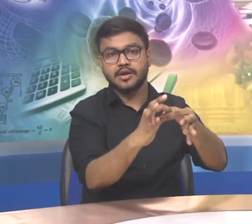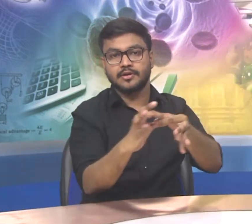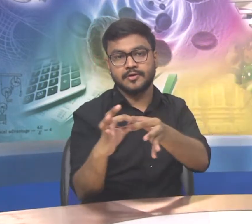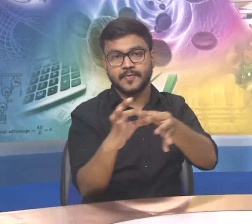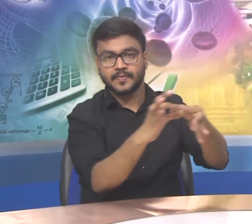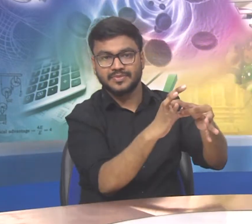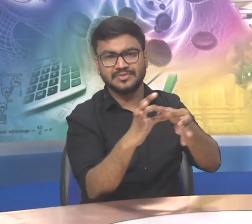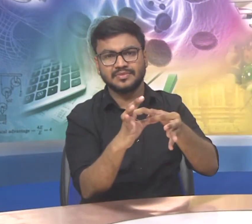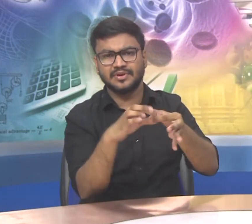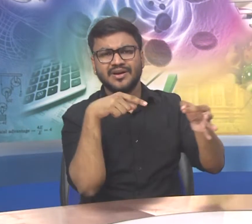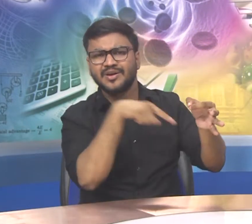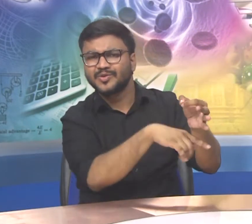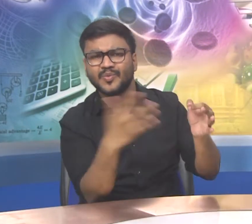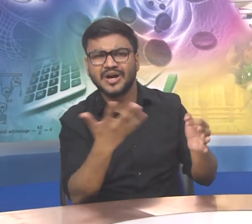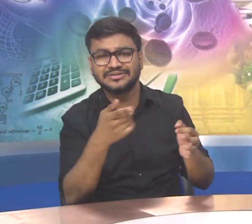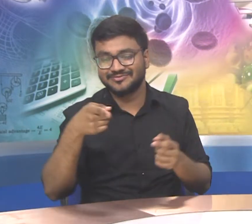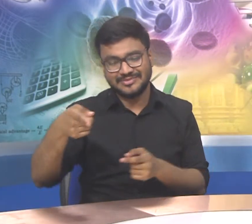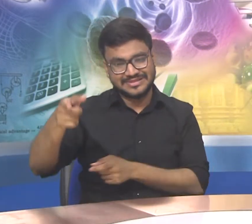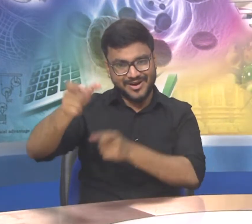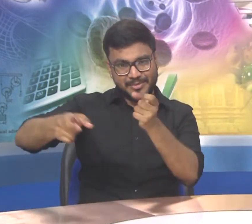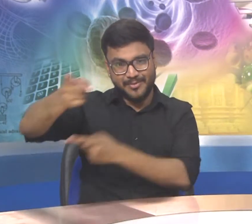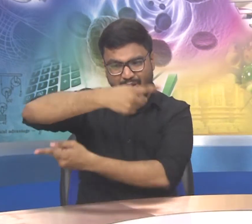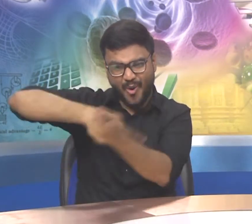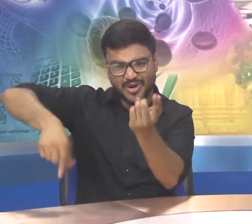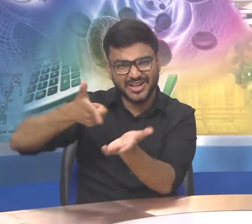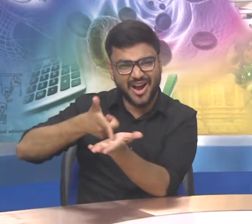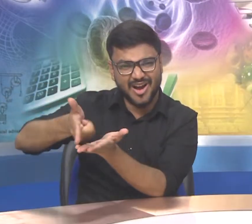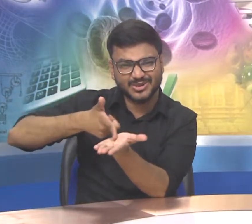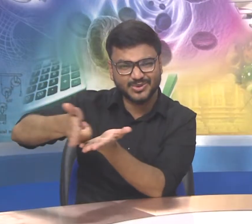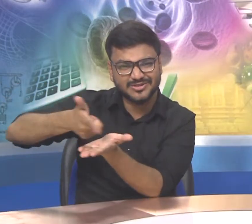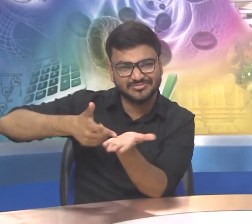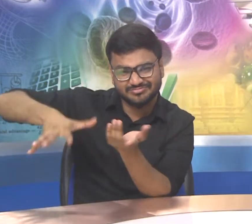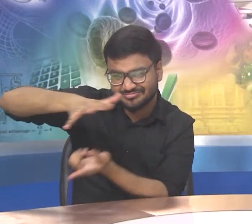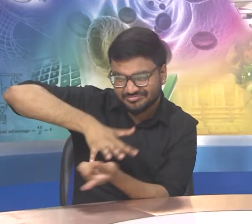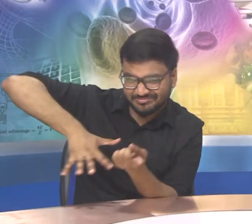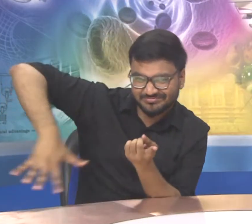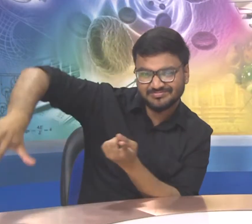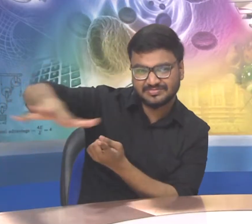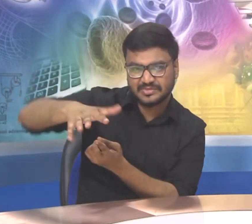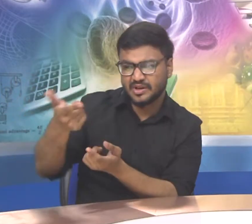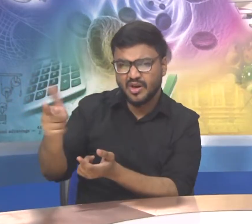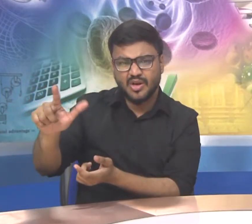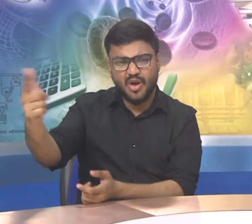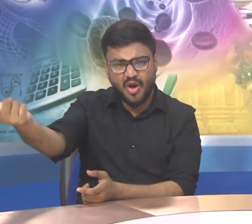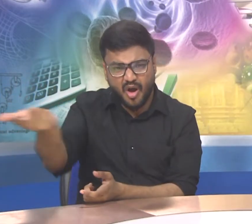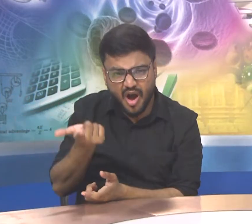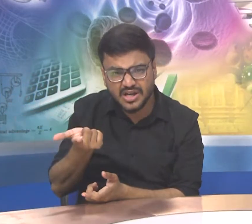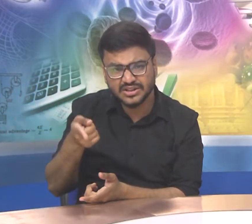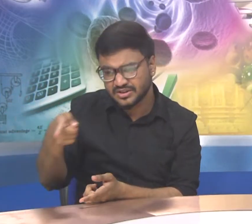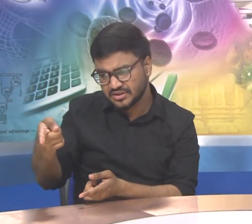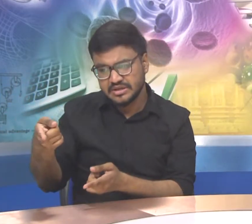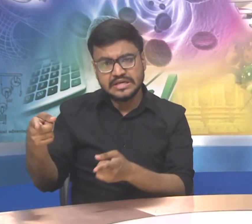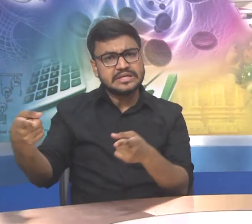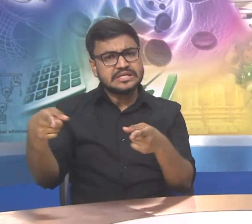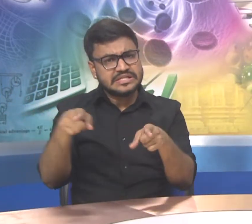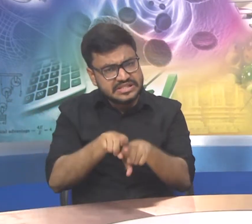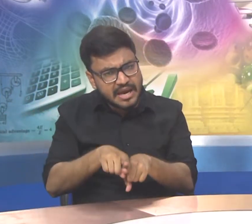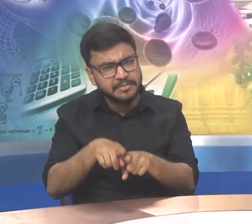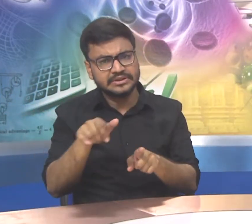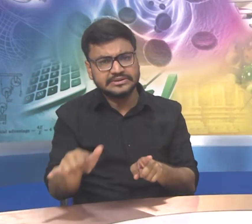having some of the primary credit societies belonging to the same district